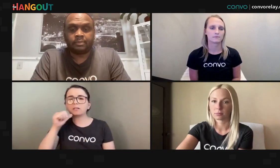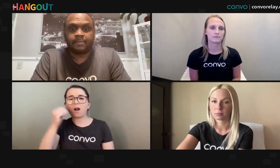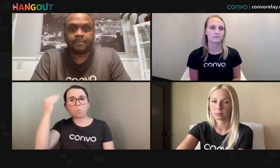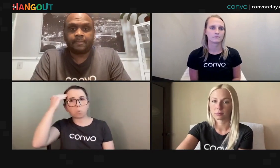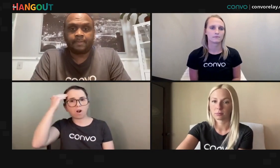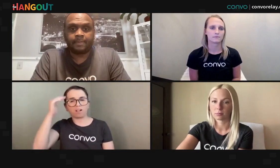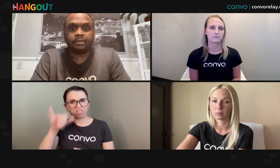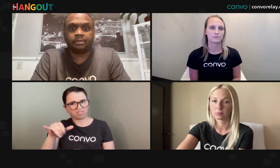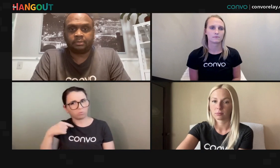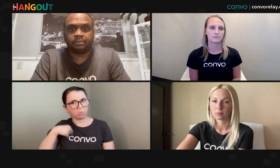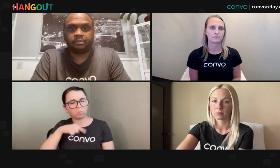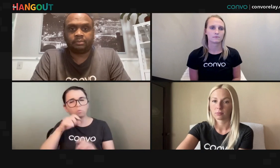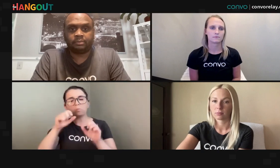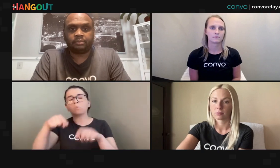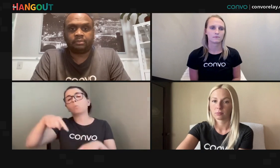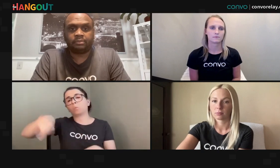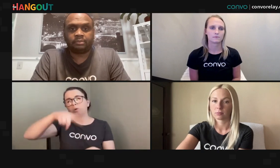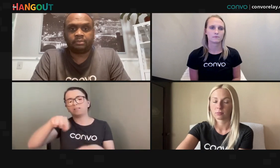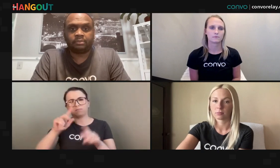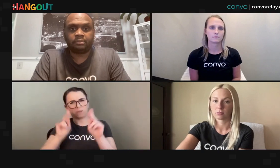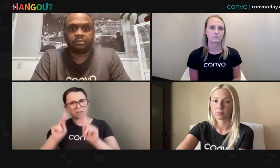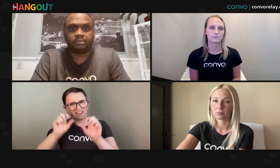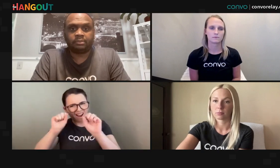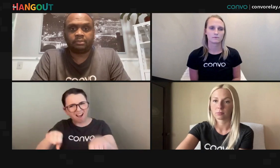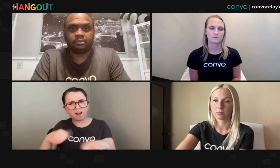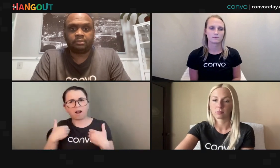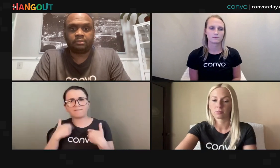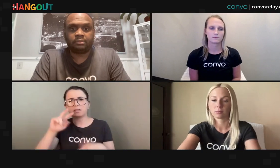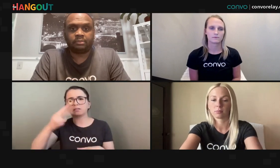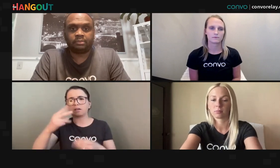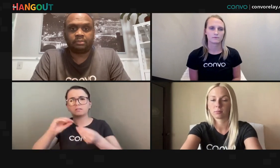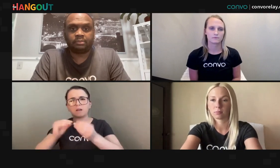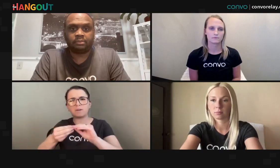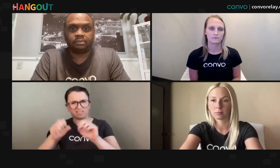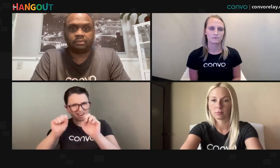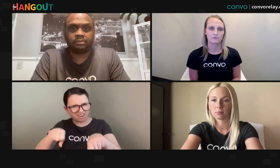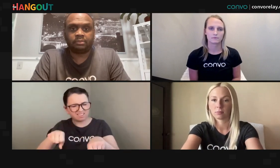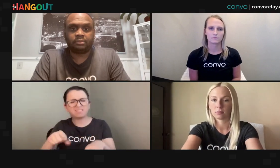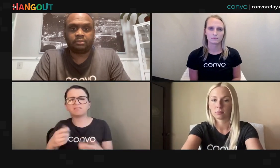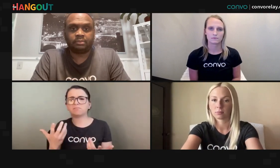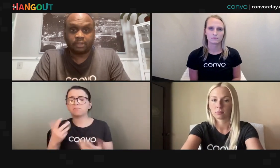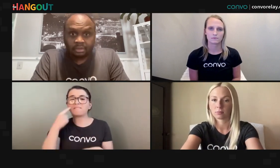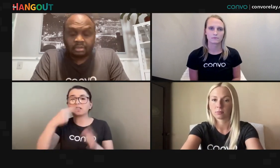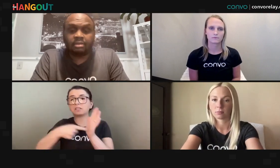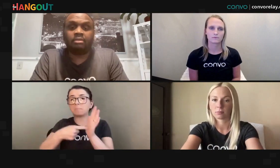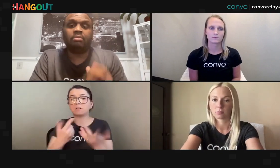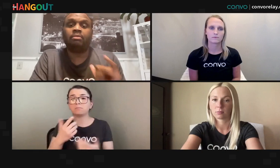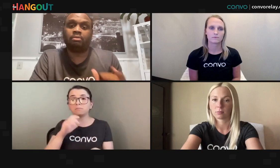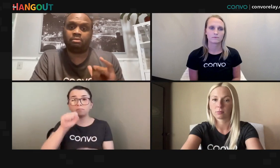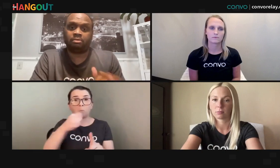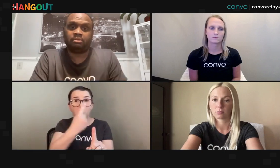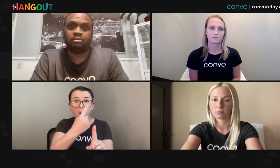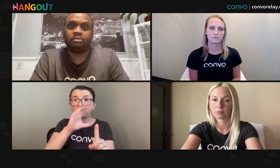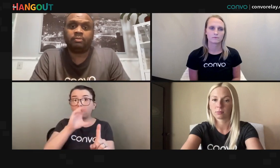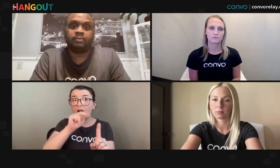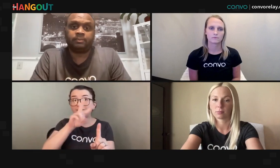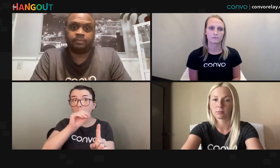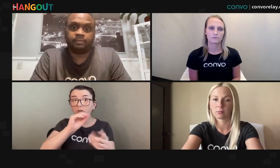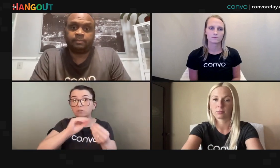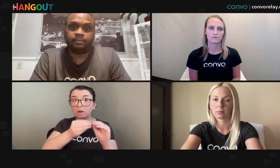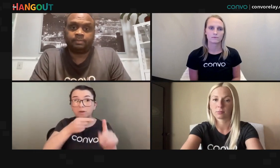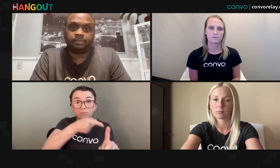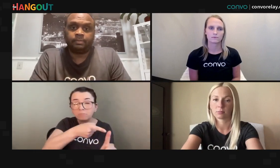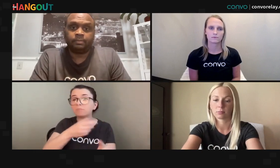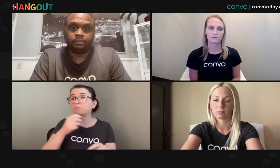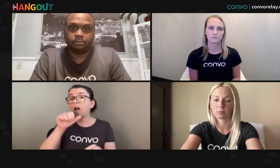And yes, most people out there aren't aware that we are able to get a second number. So for